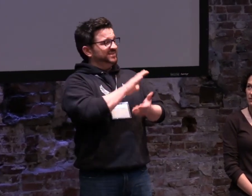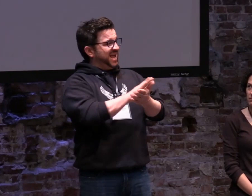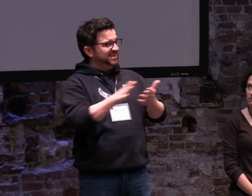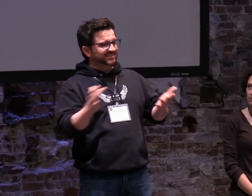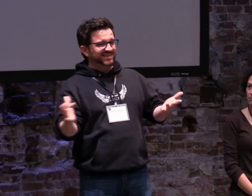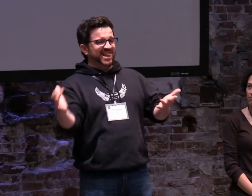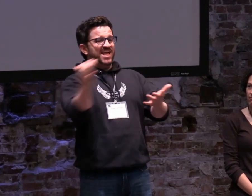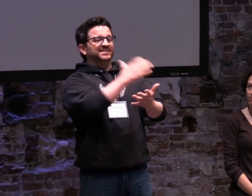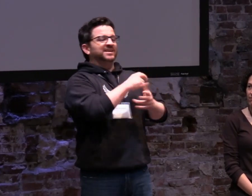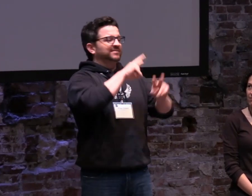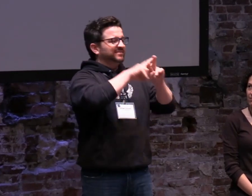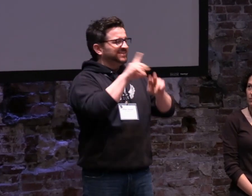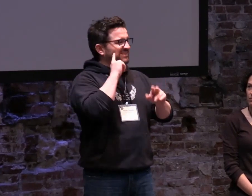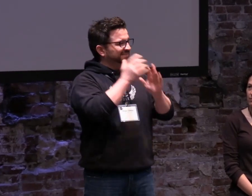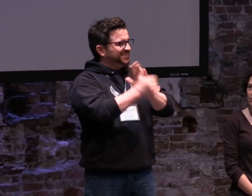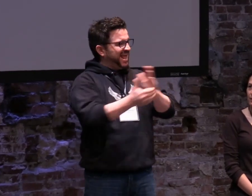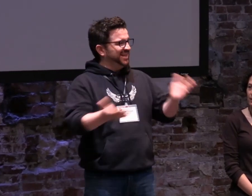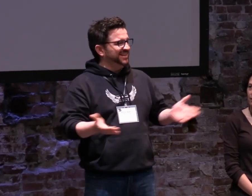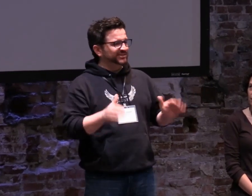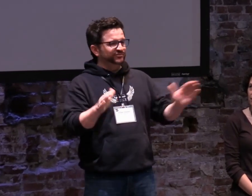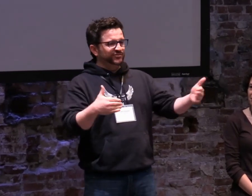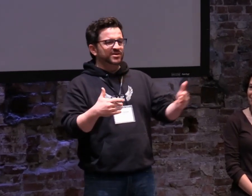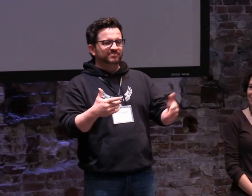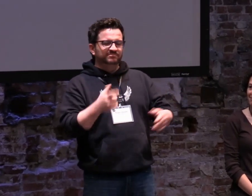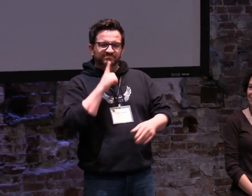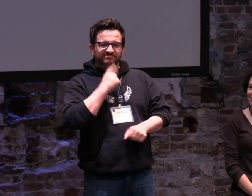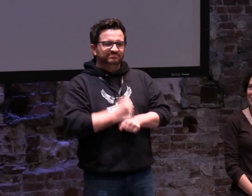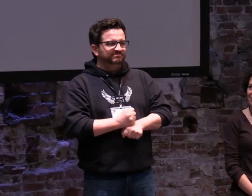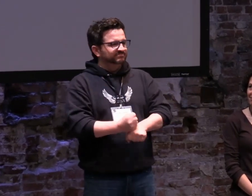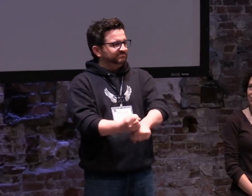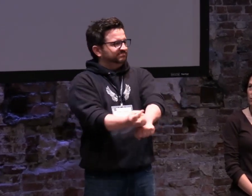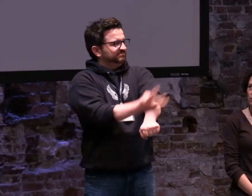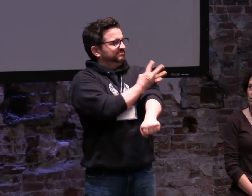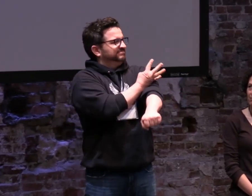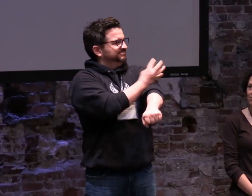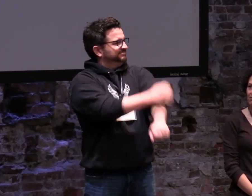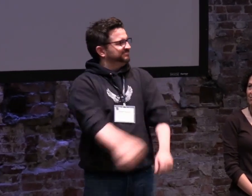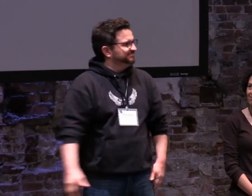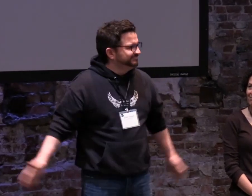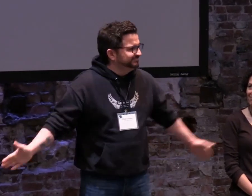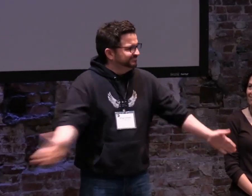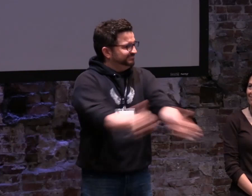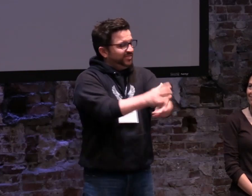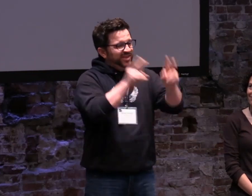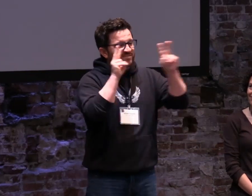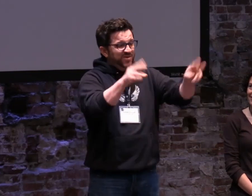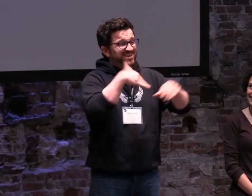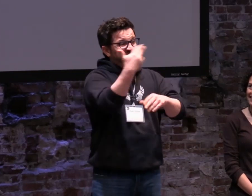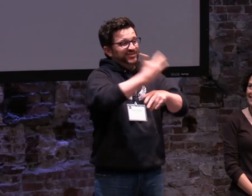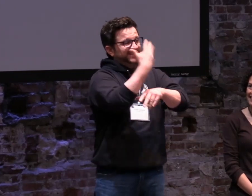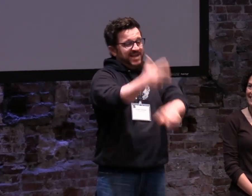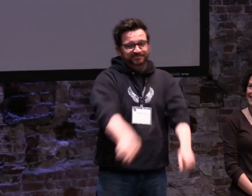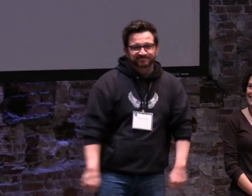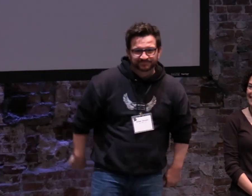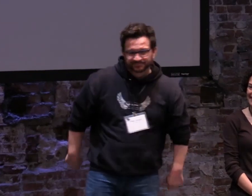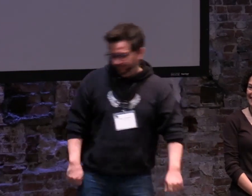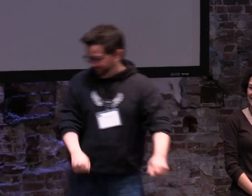Washington, D.C., and I am really inspired to see a wealth of collection of artists here at this weekend. I look forward to the